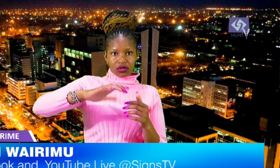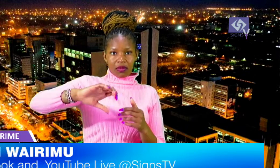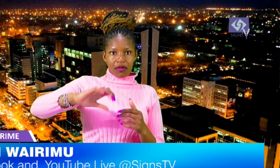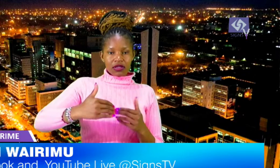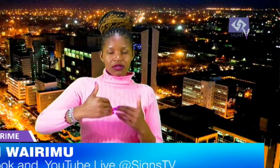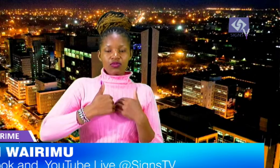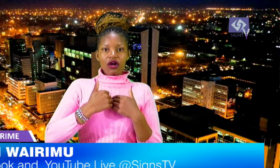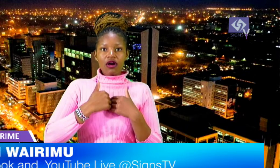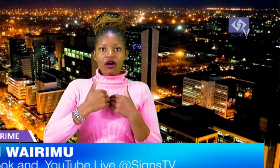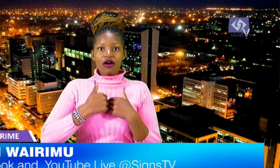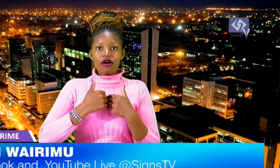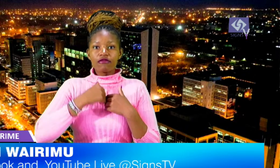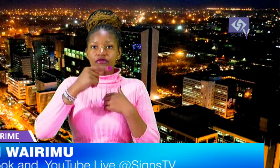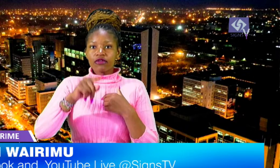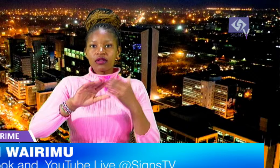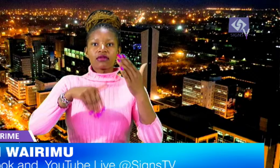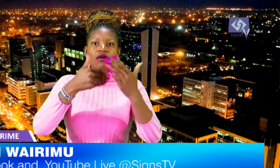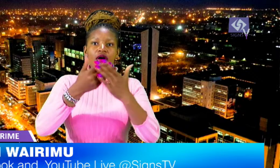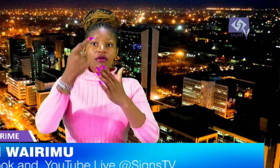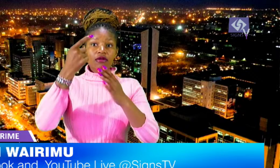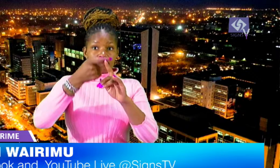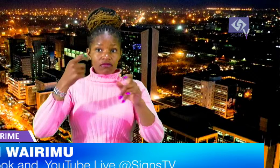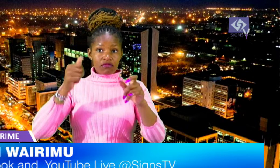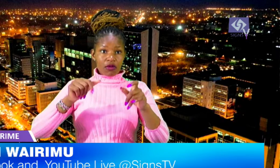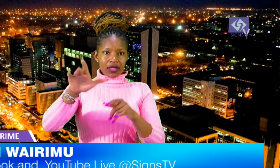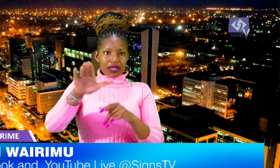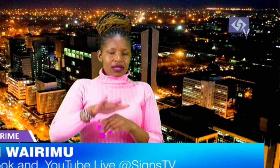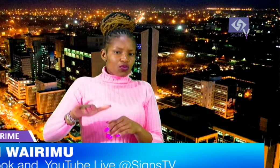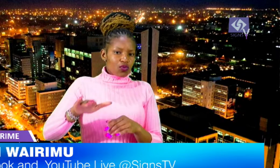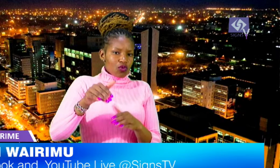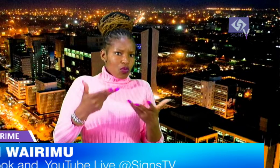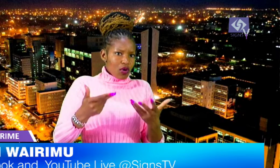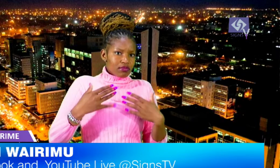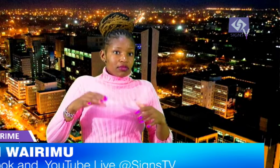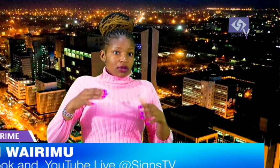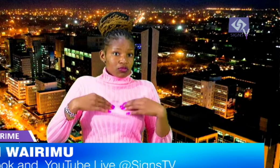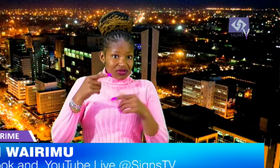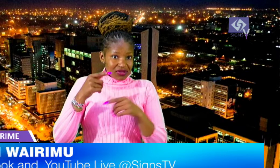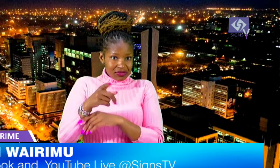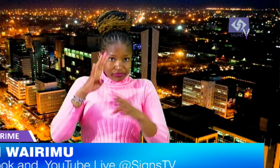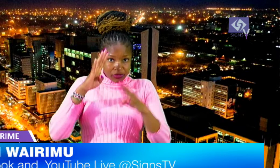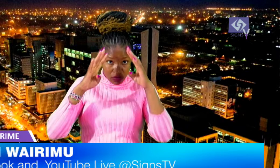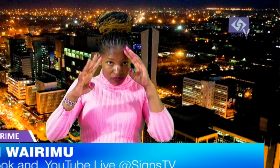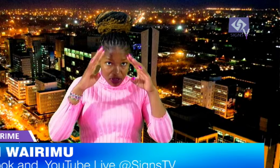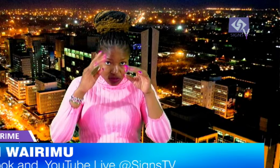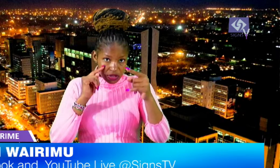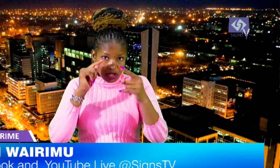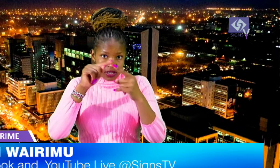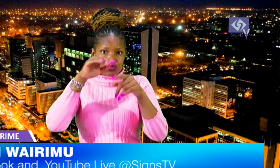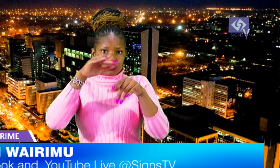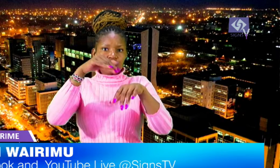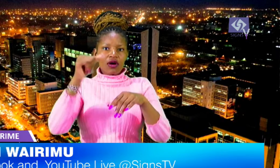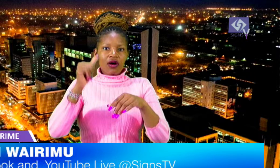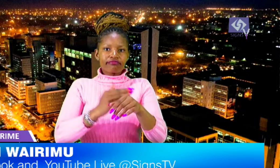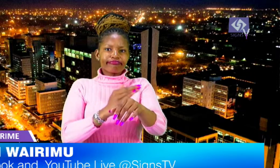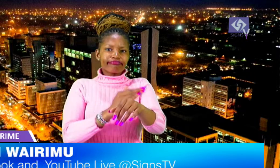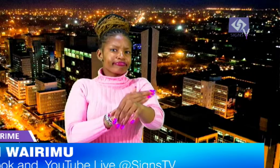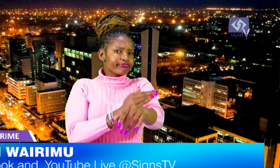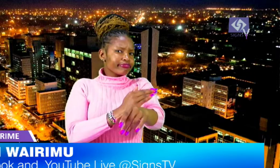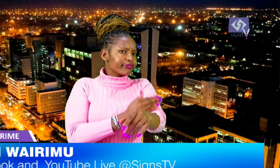has geared appreciation from local residents. The initiative aims to improve the condition